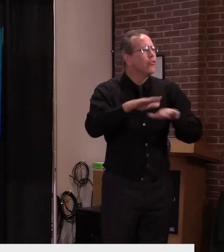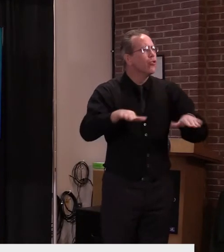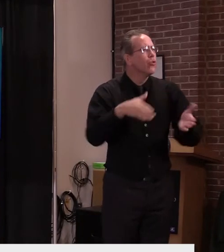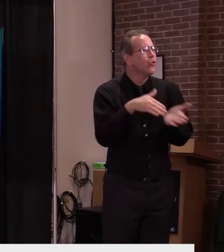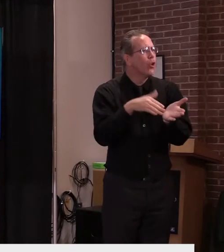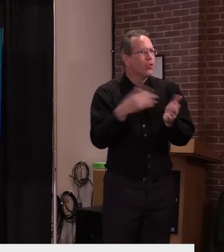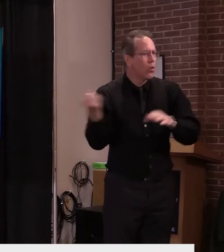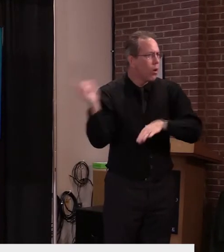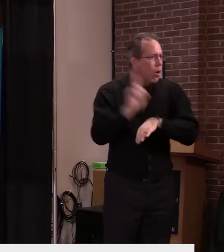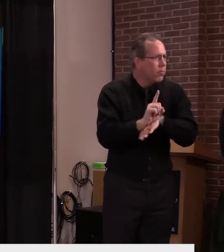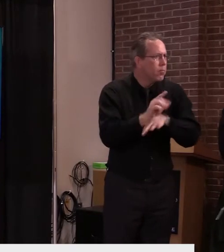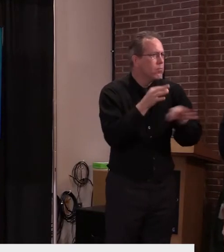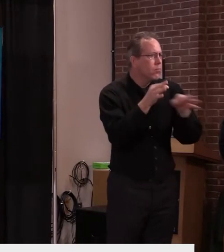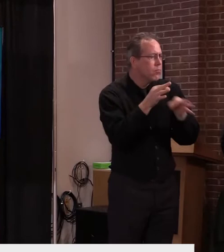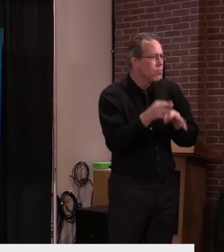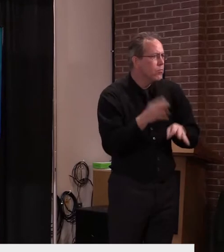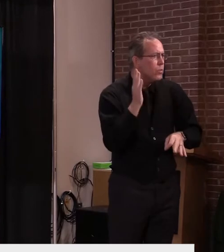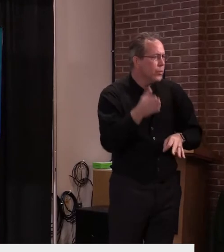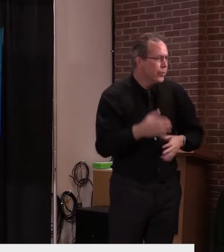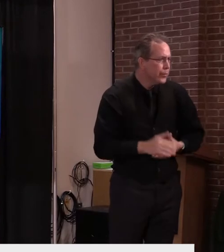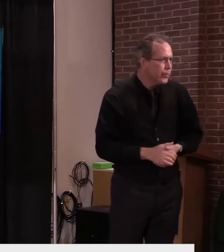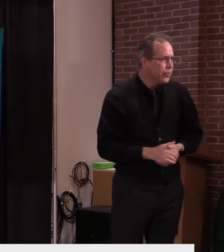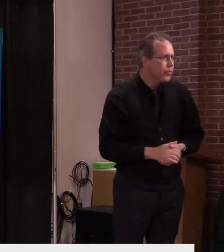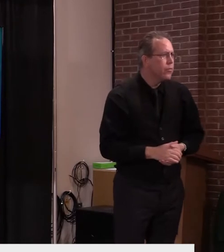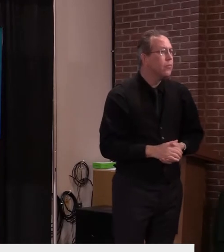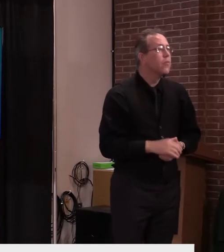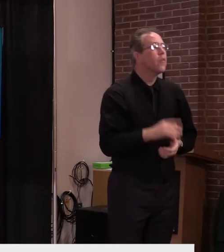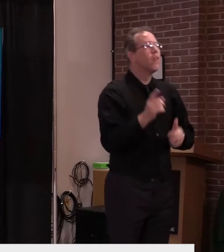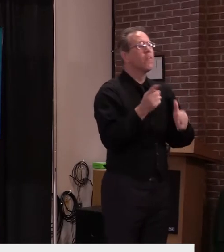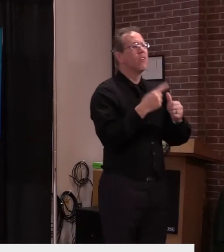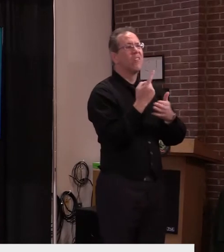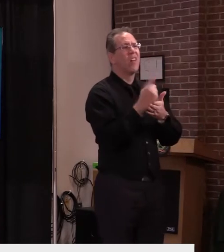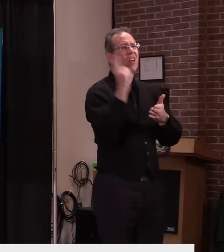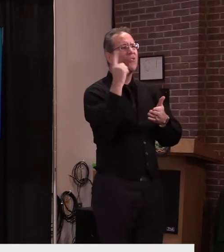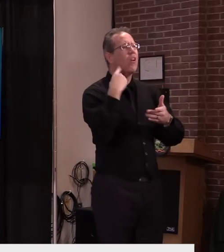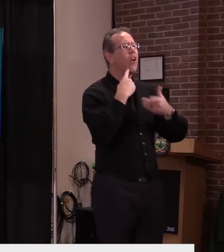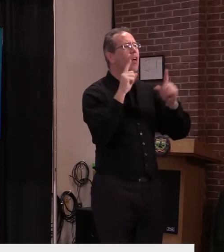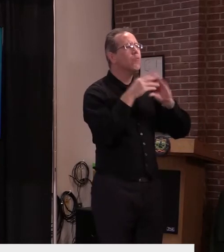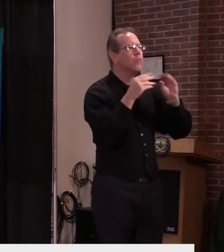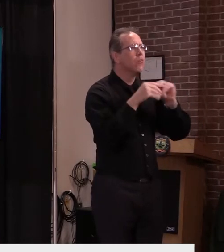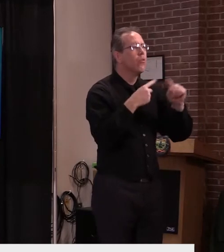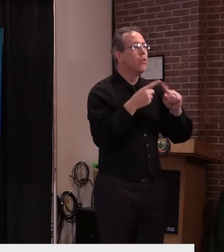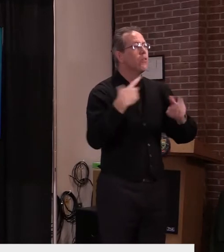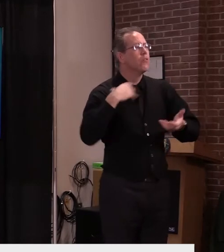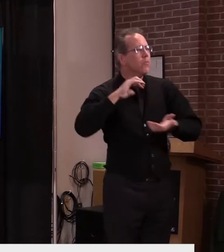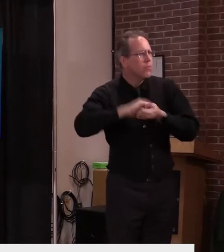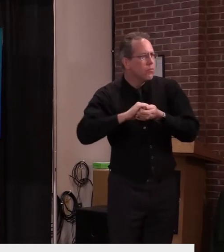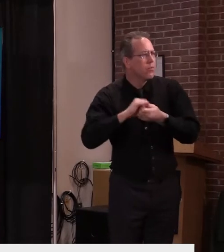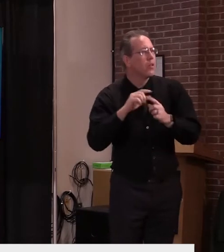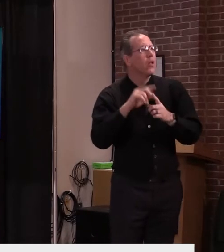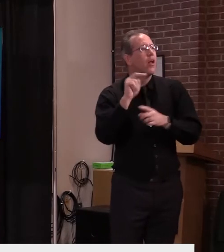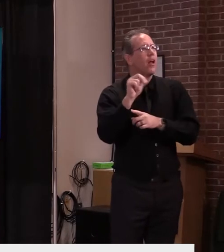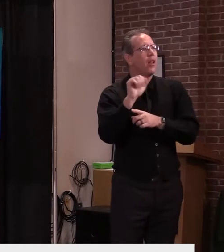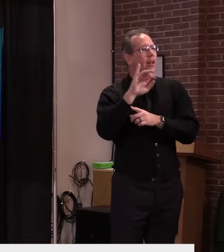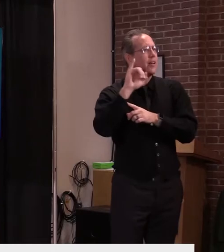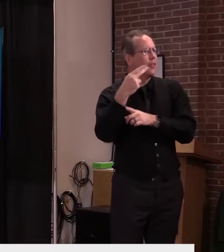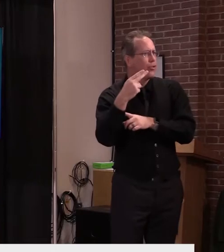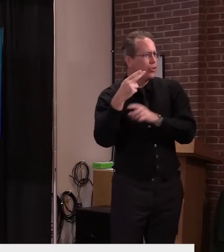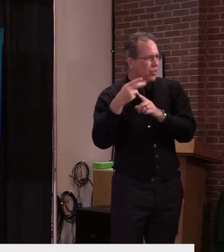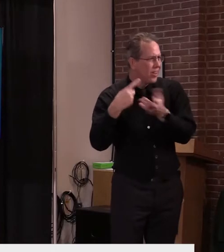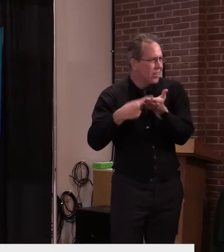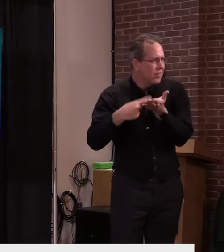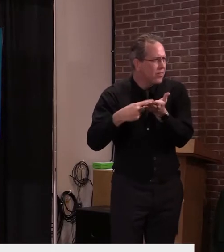First, last week I announced a new Vermont partnership with NIH and Amazon that will allow us to